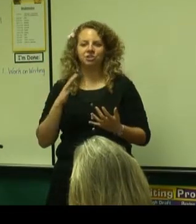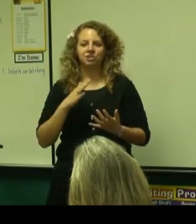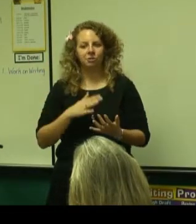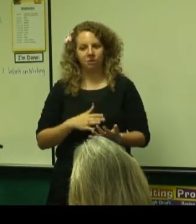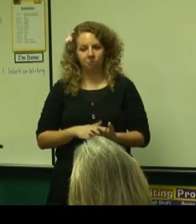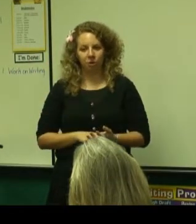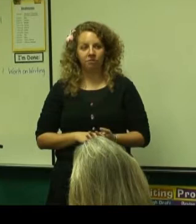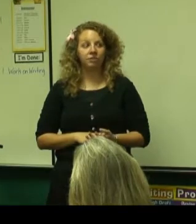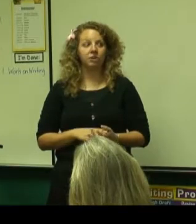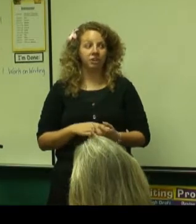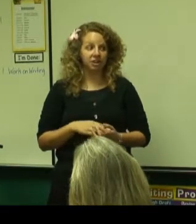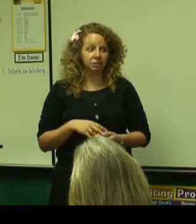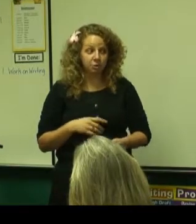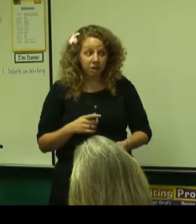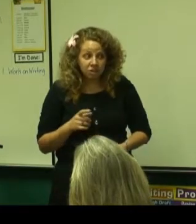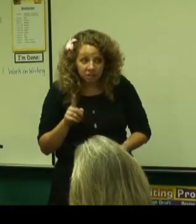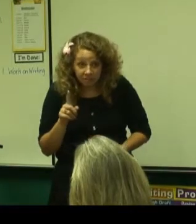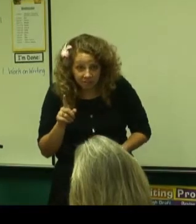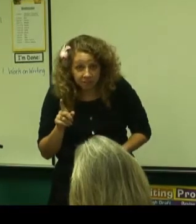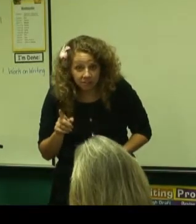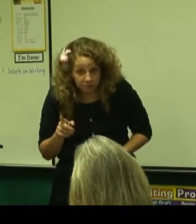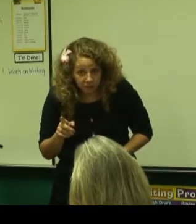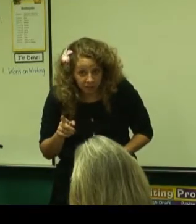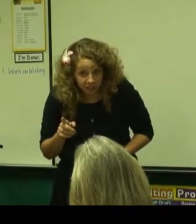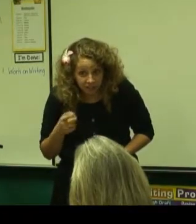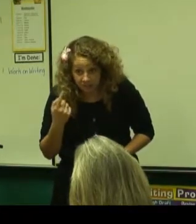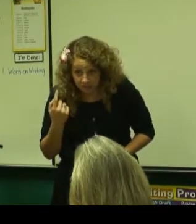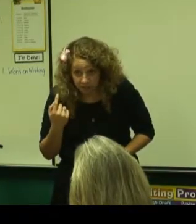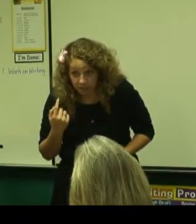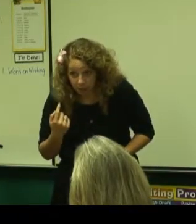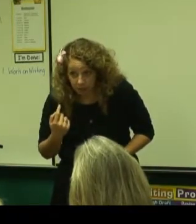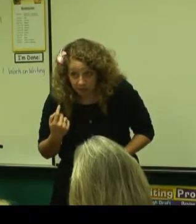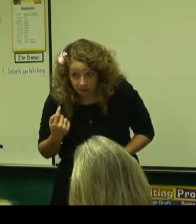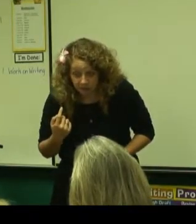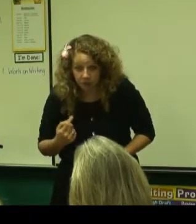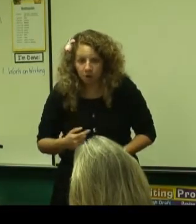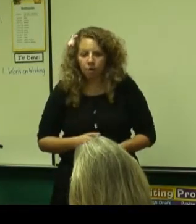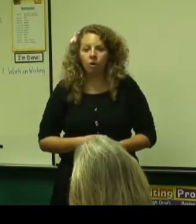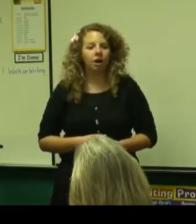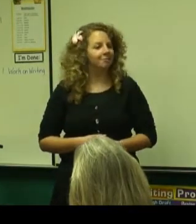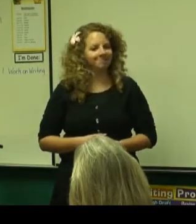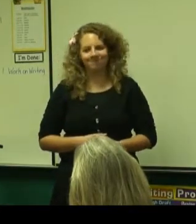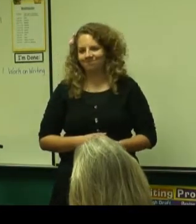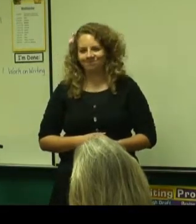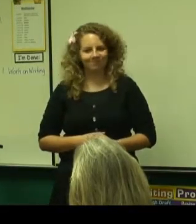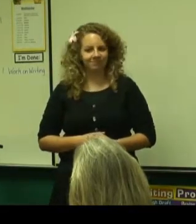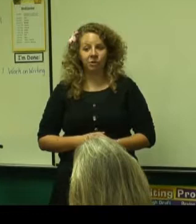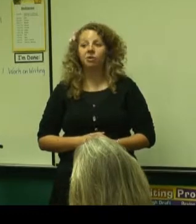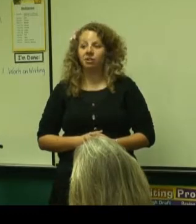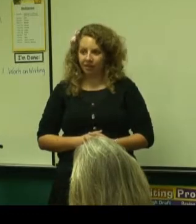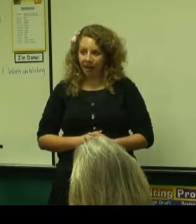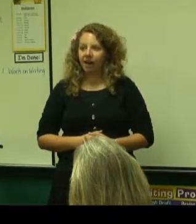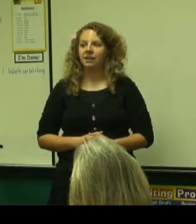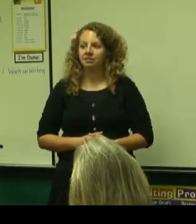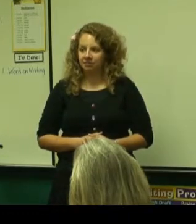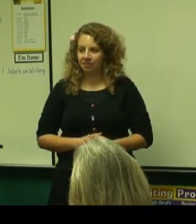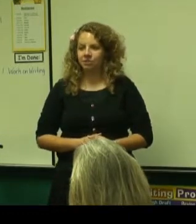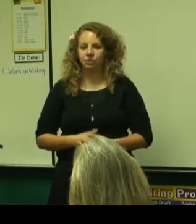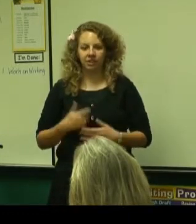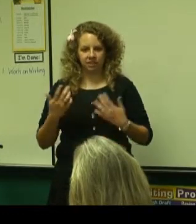expressions are really important for your yes/no questions. Really? Is that what it is? Or or yeah. So that's